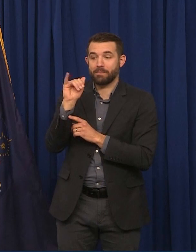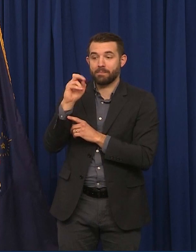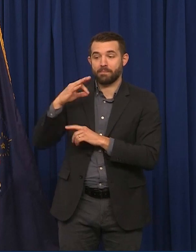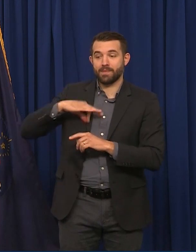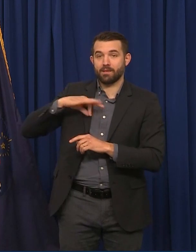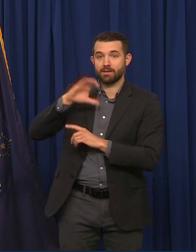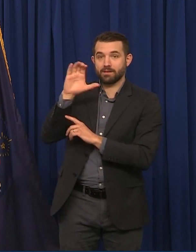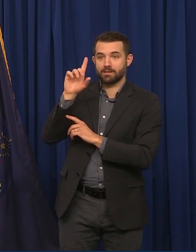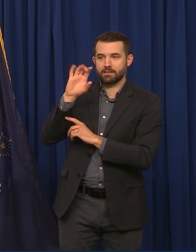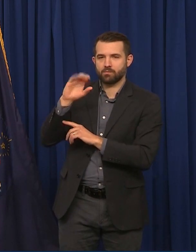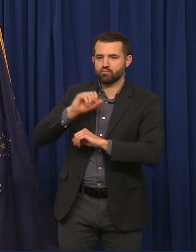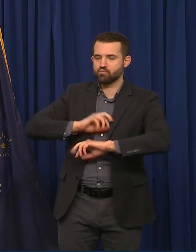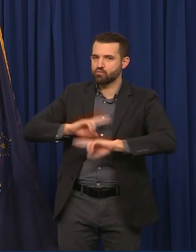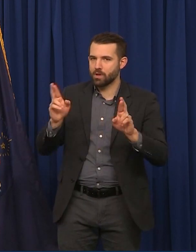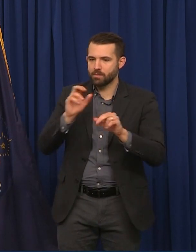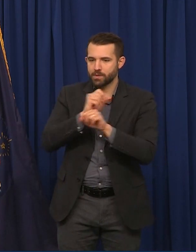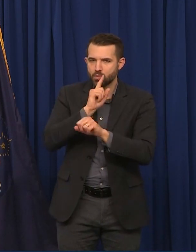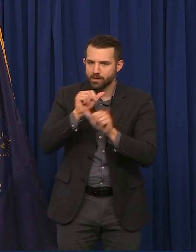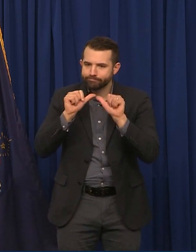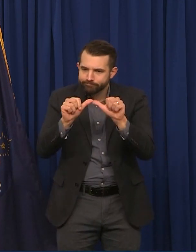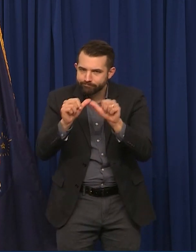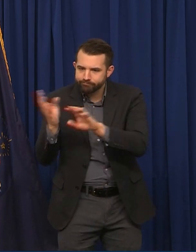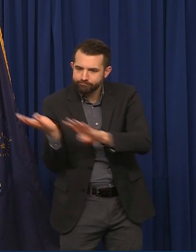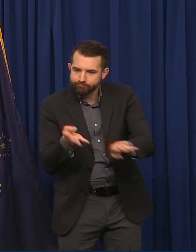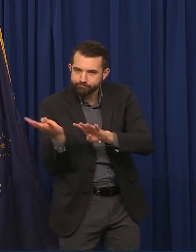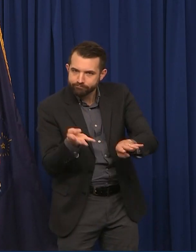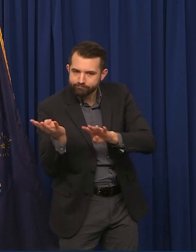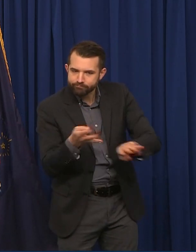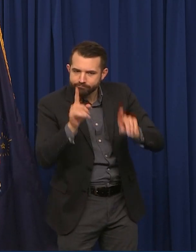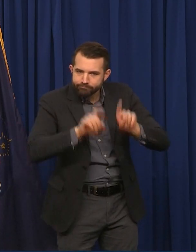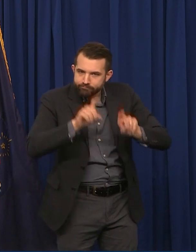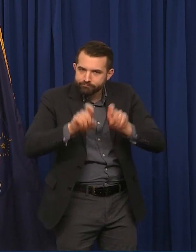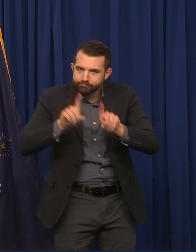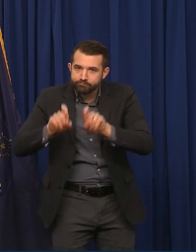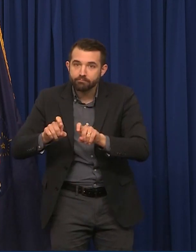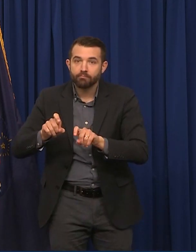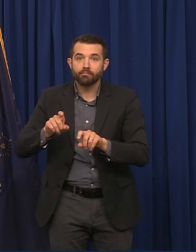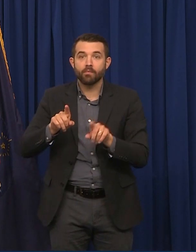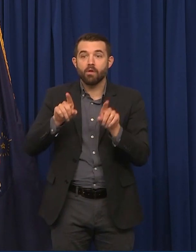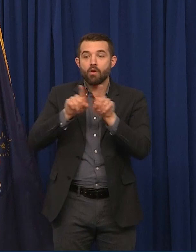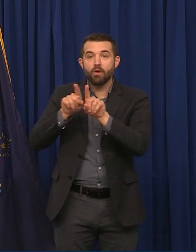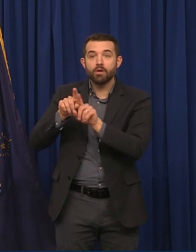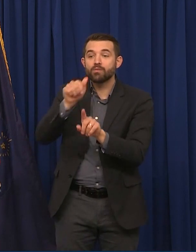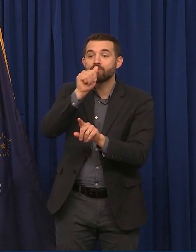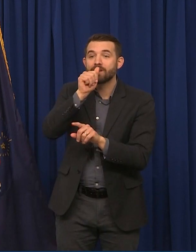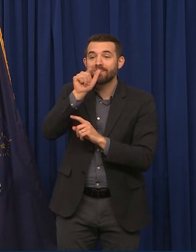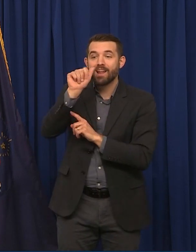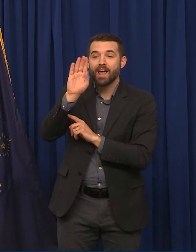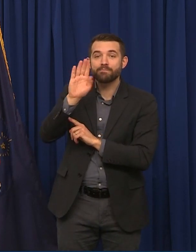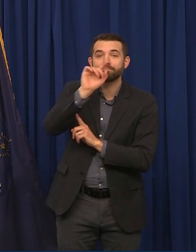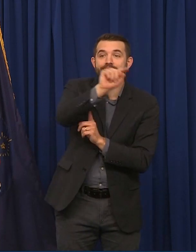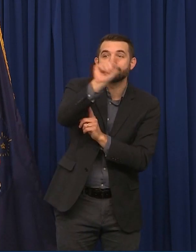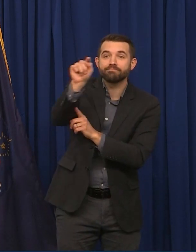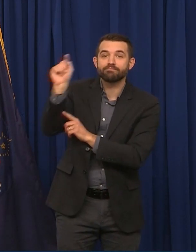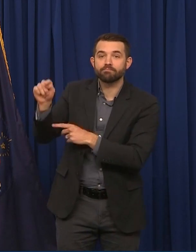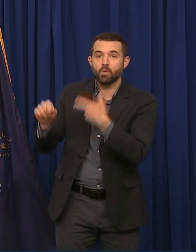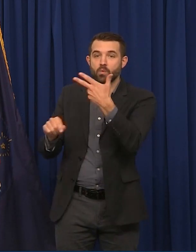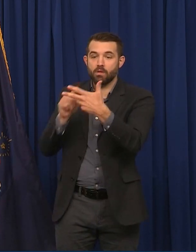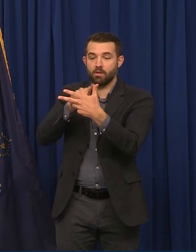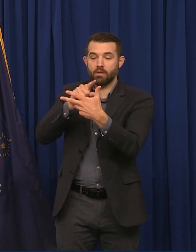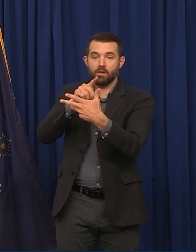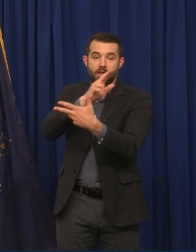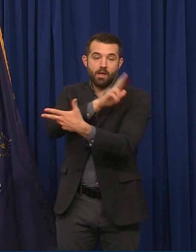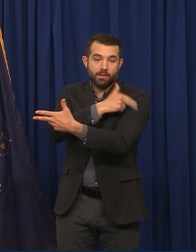with private commercial laboratories as well as hospital-based laboratories in our effort to expand the availability